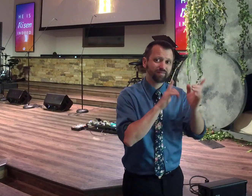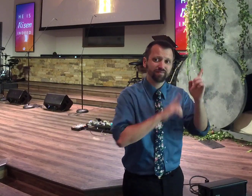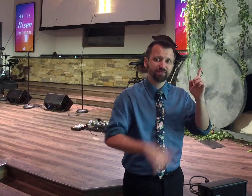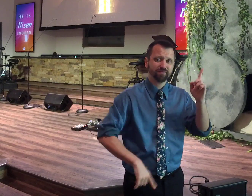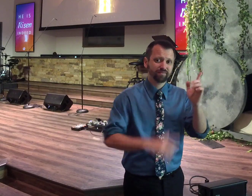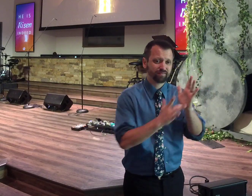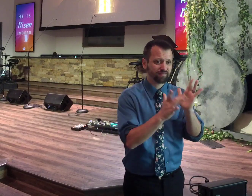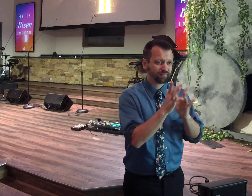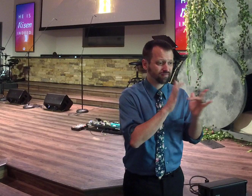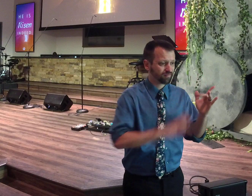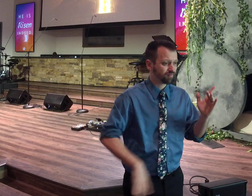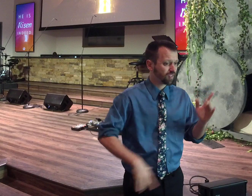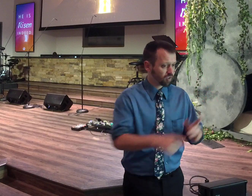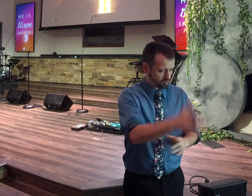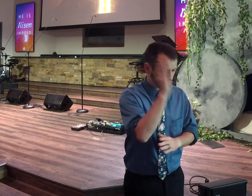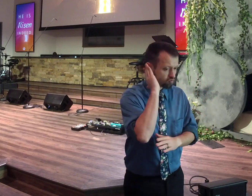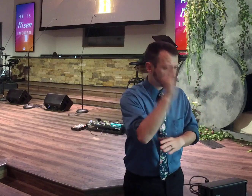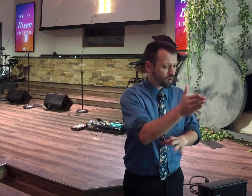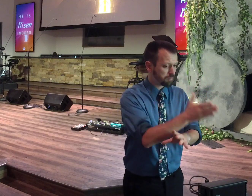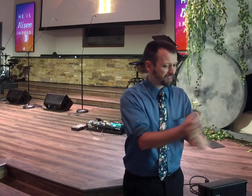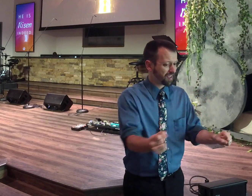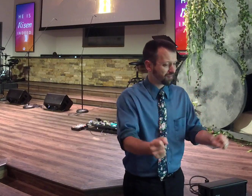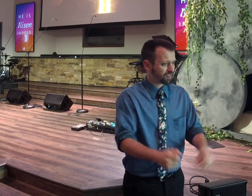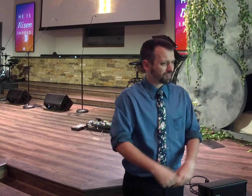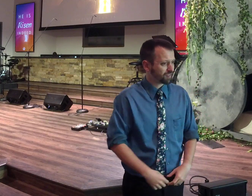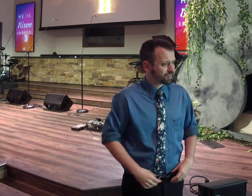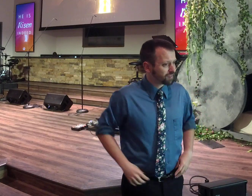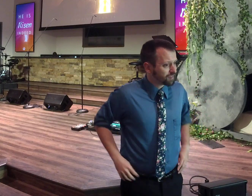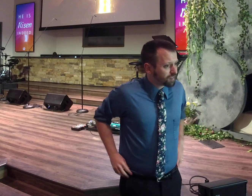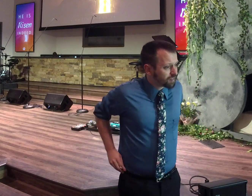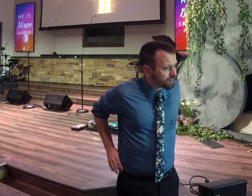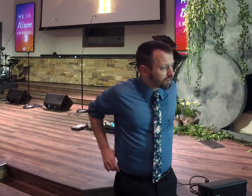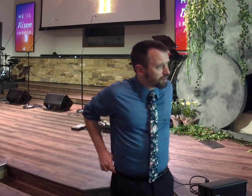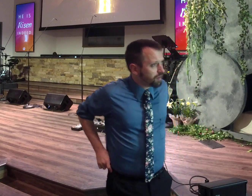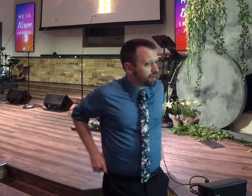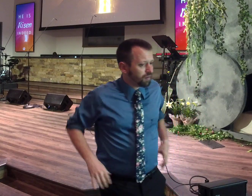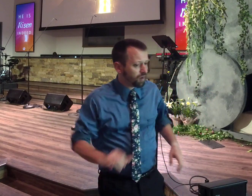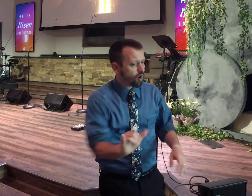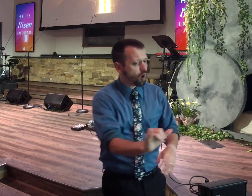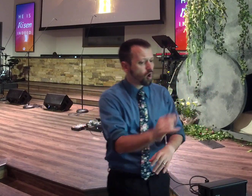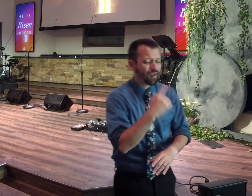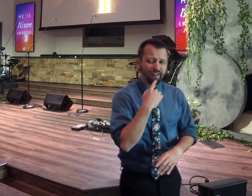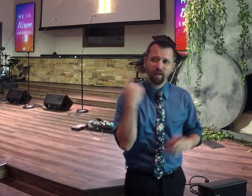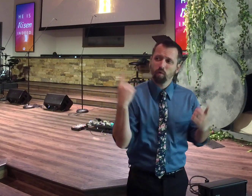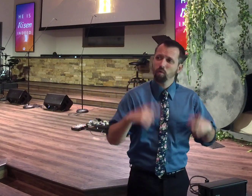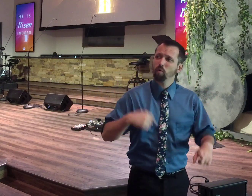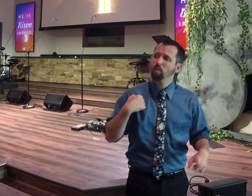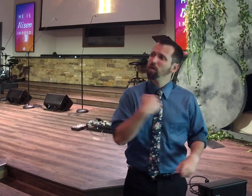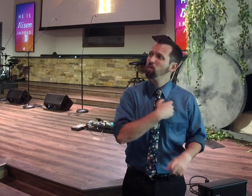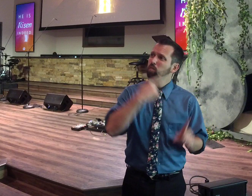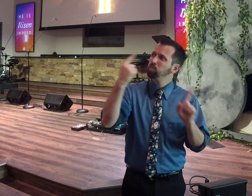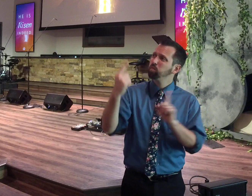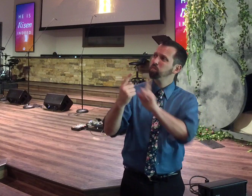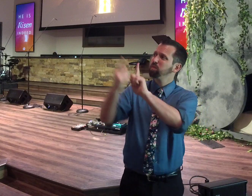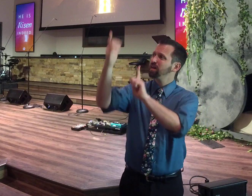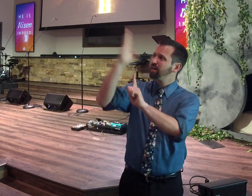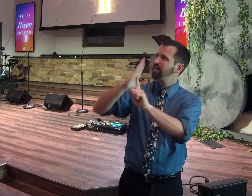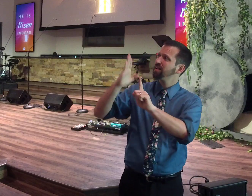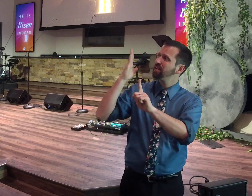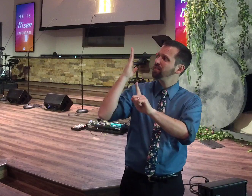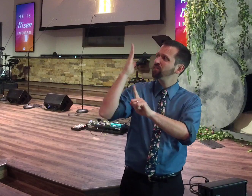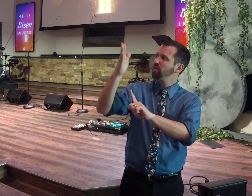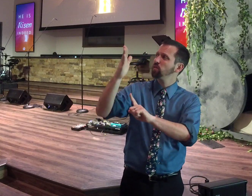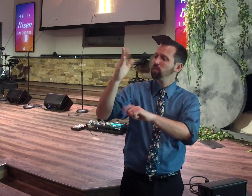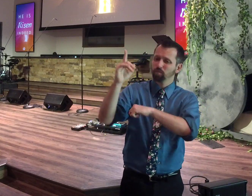and you will be saved. But the Bible says this also. It says that when we stand before God one day, the penalty of